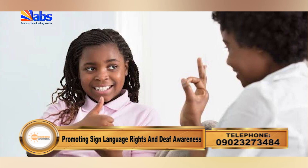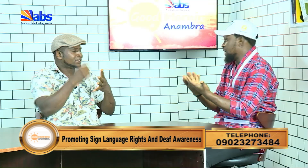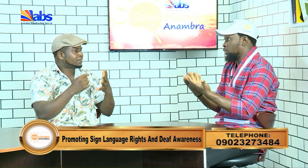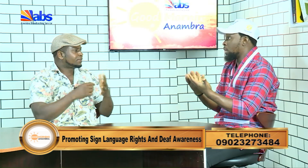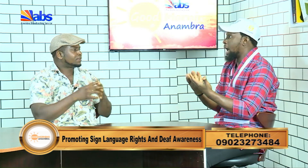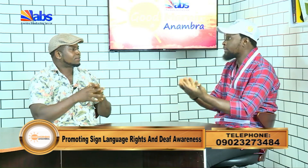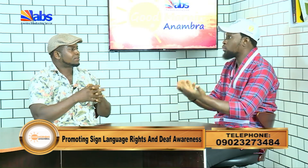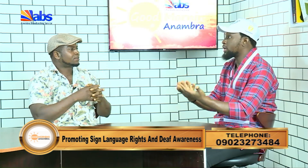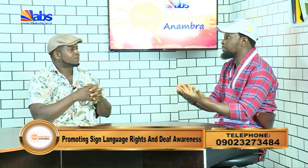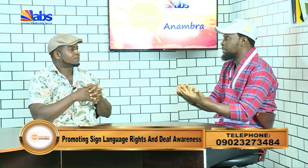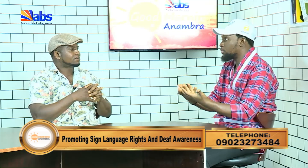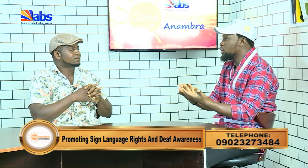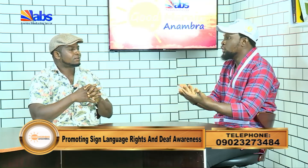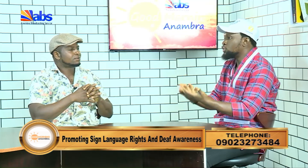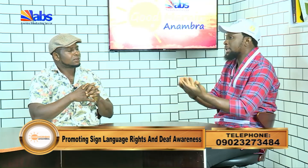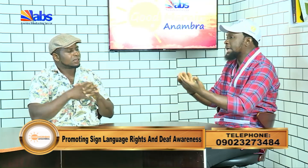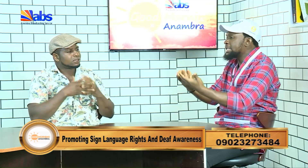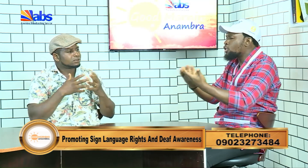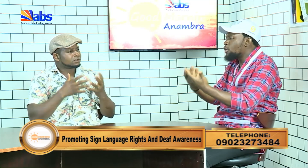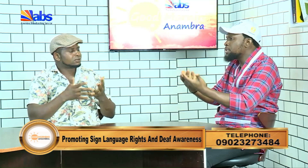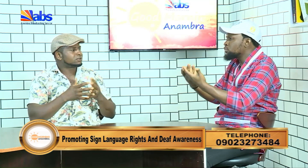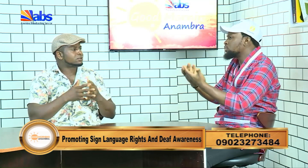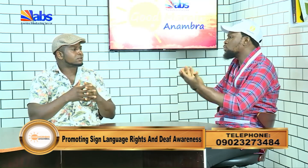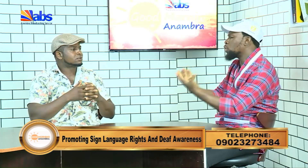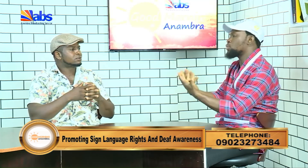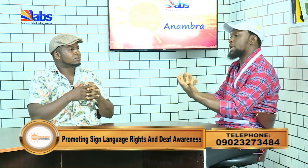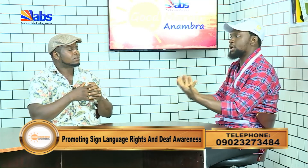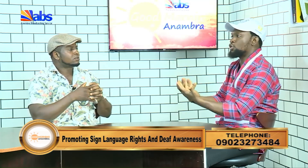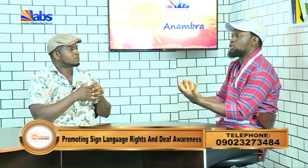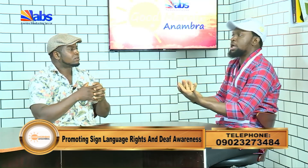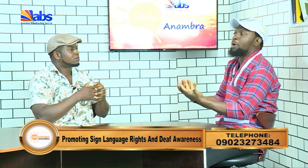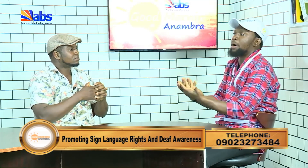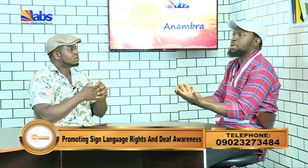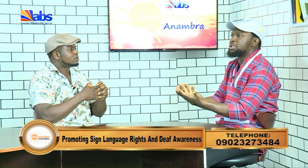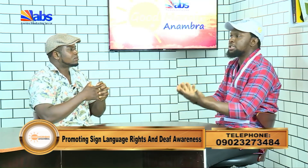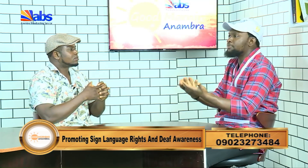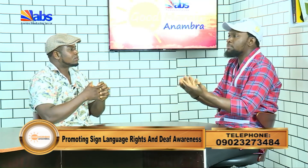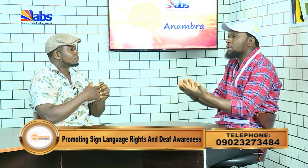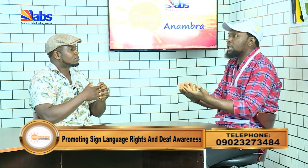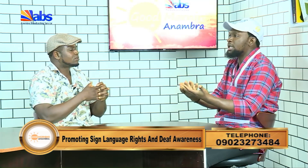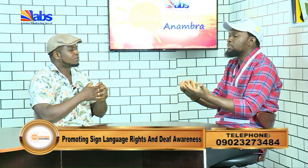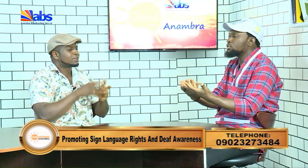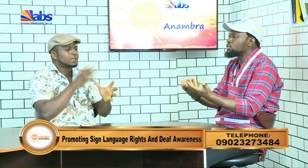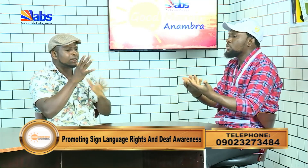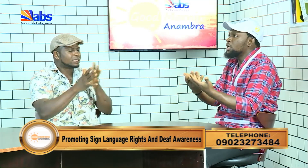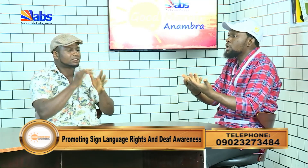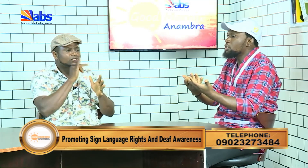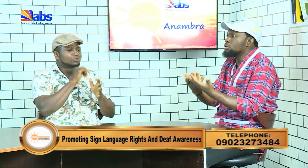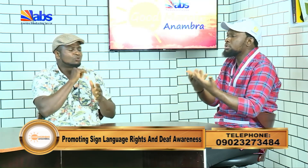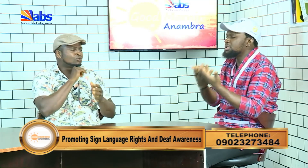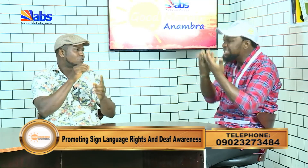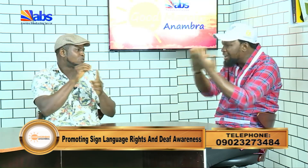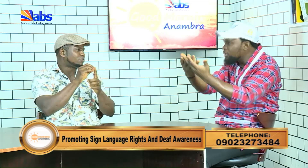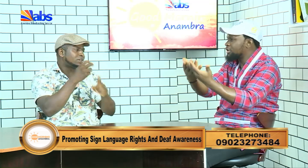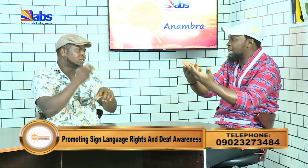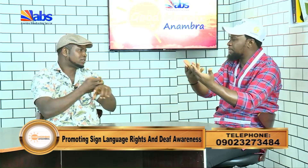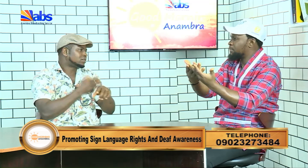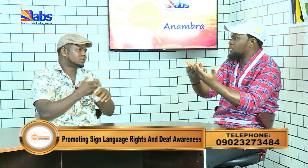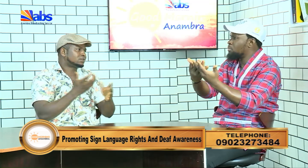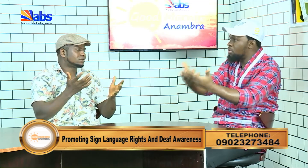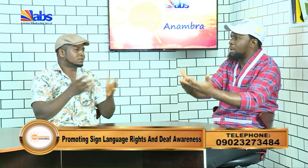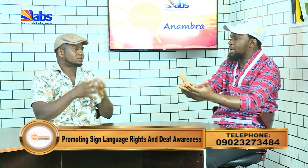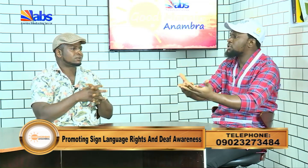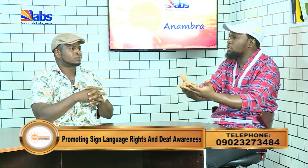lazy, we are hardworking people. So by the time they come in to see what we can do, see our ability, then from there you can be able to, tell other